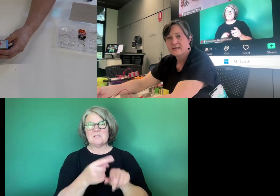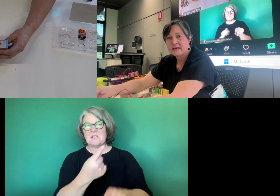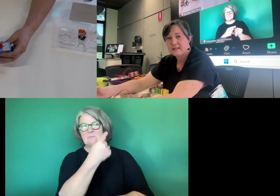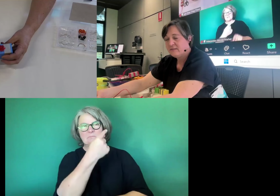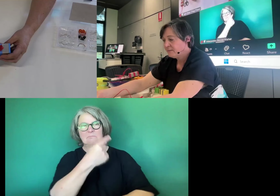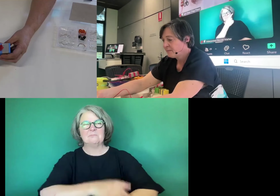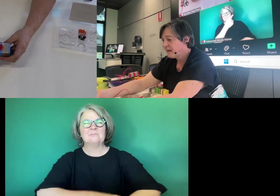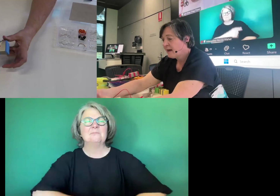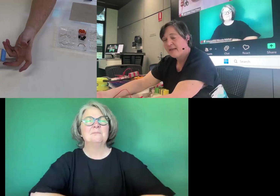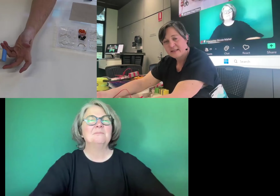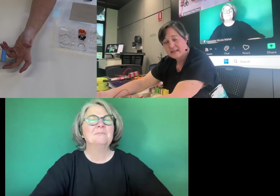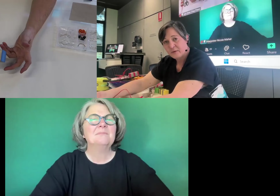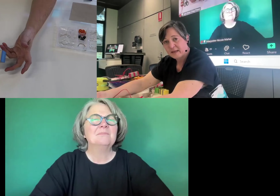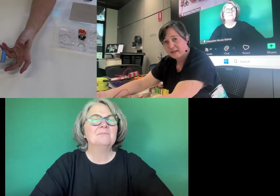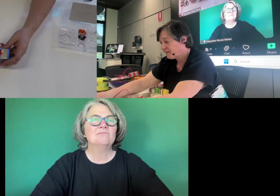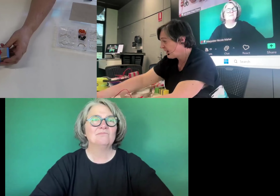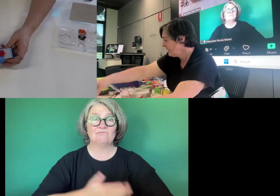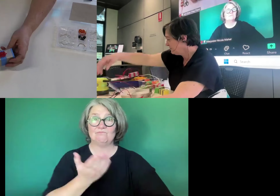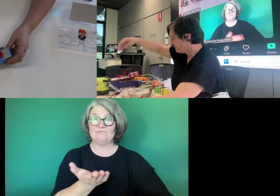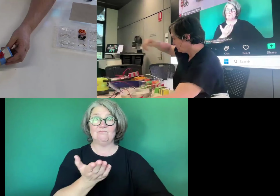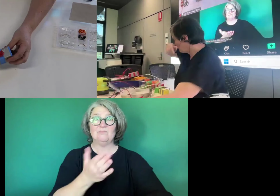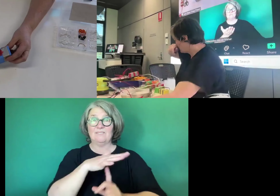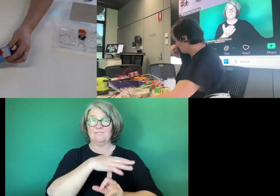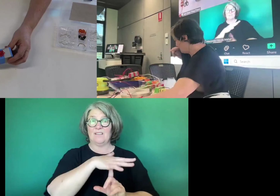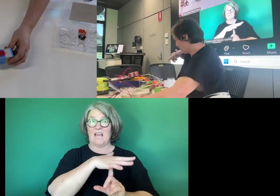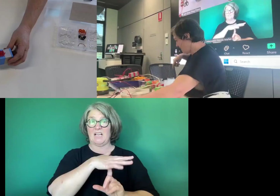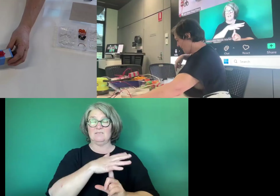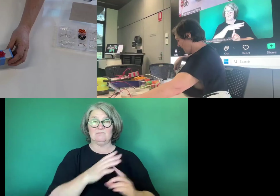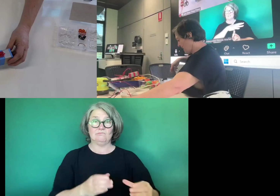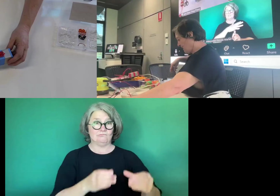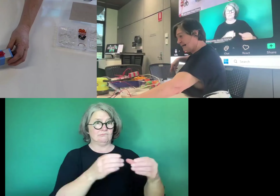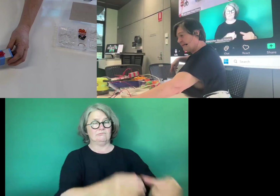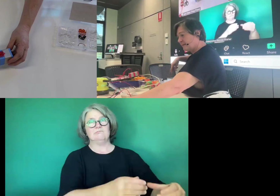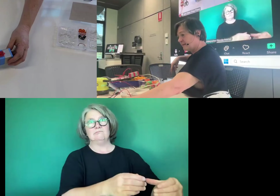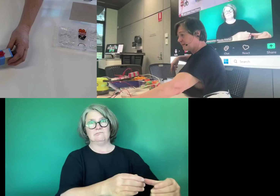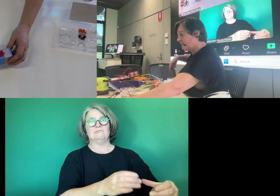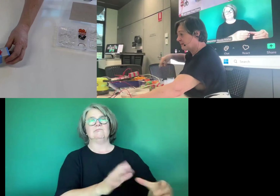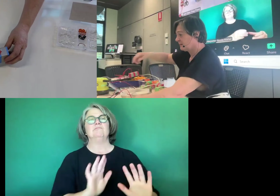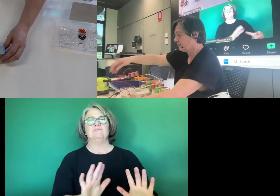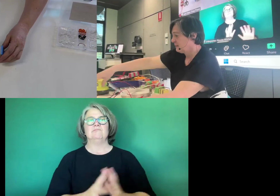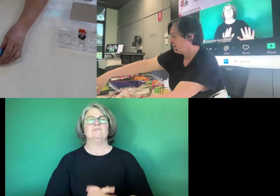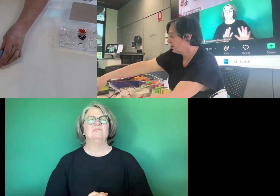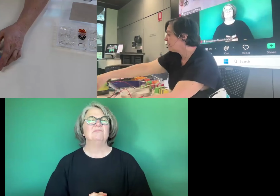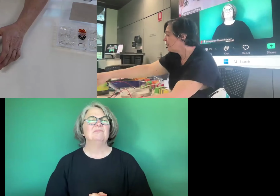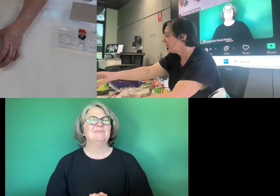bit that's conductive, and that's how we make the fan.